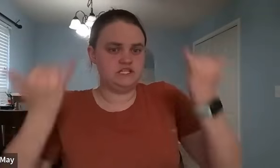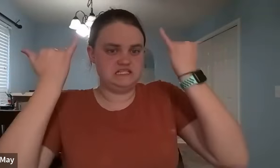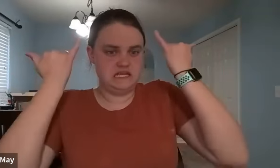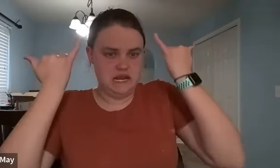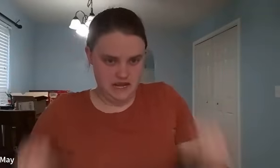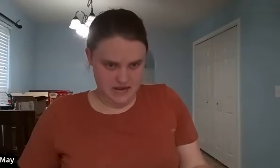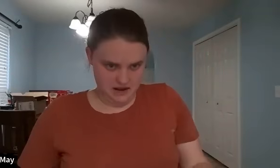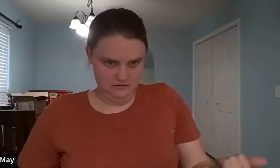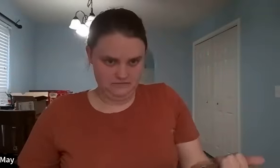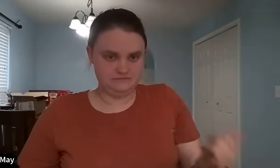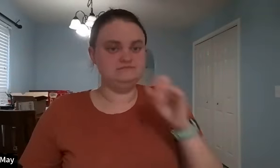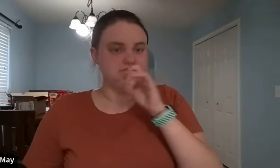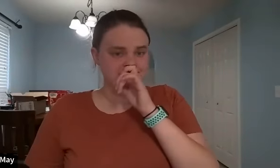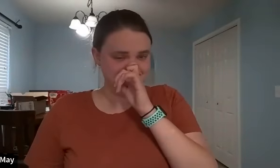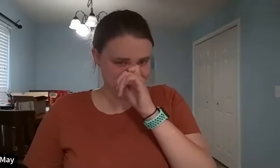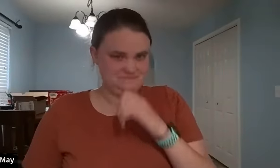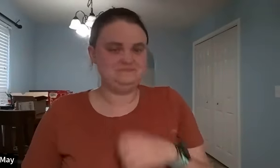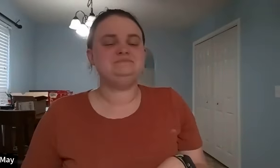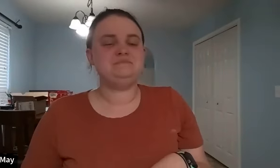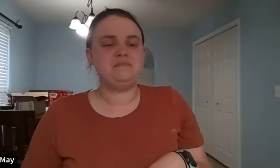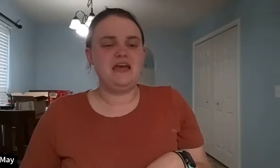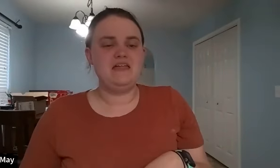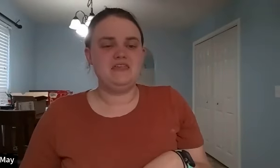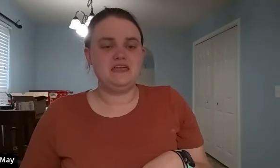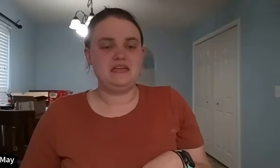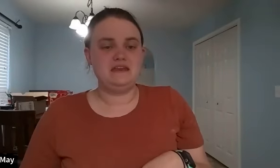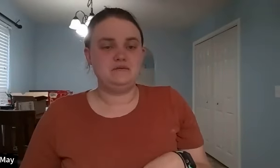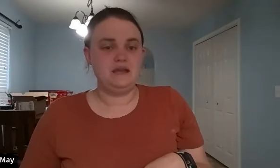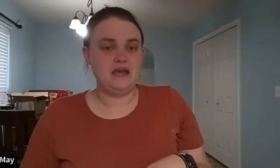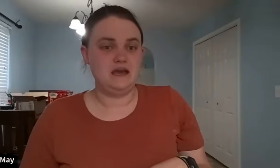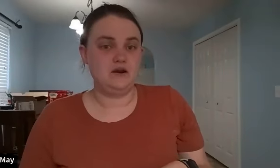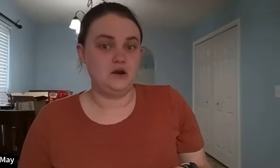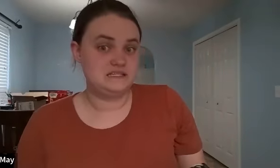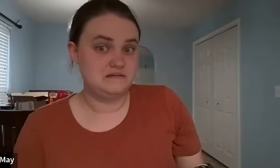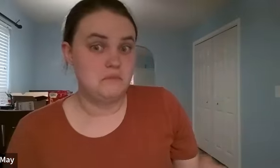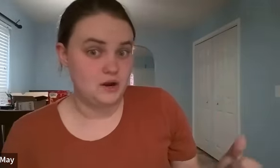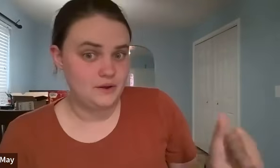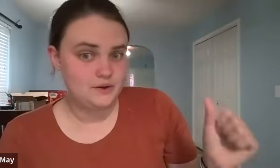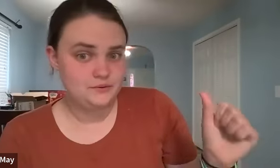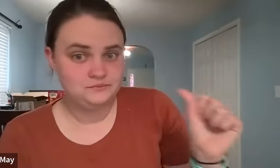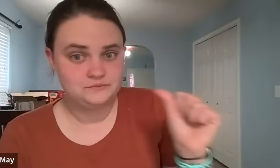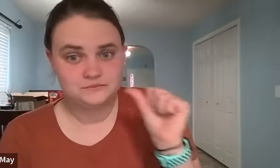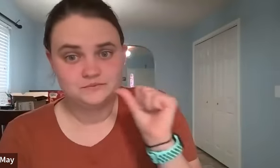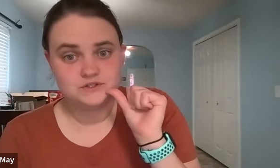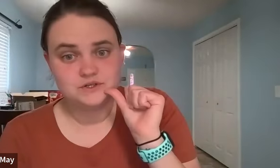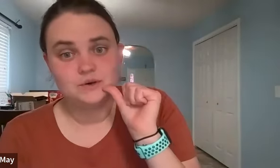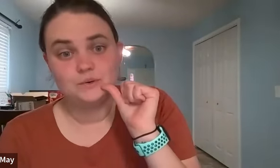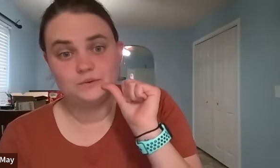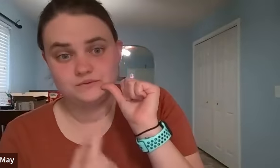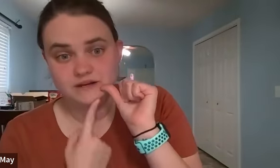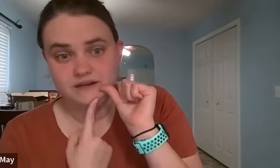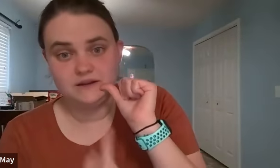is now. And then we had our tomorrow. So right